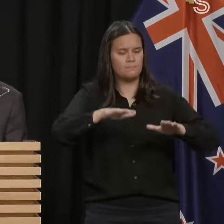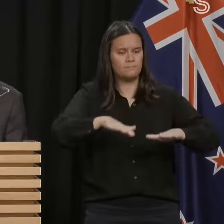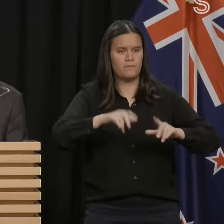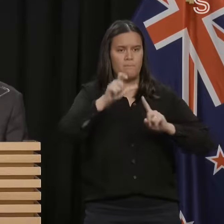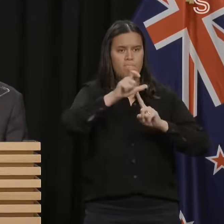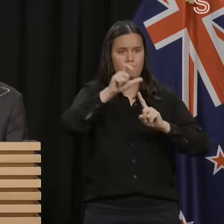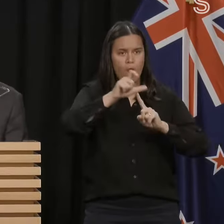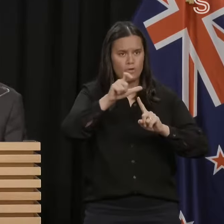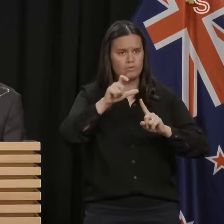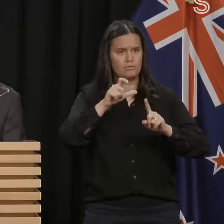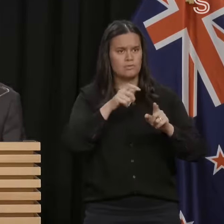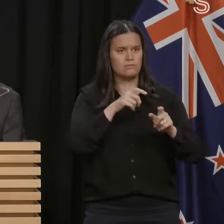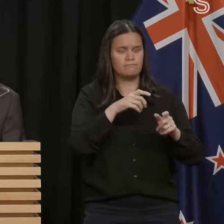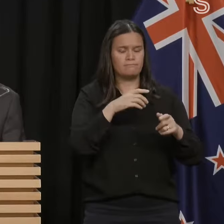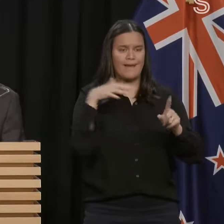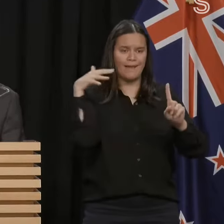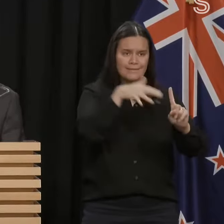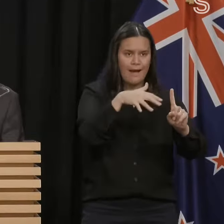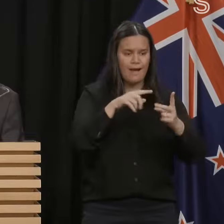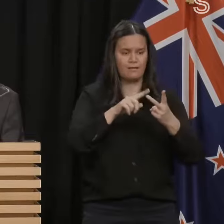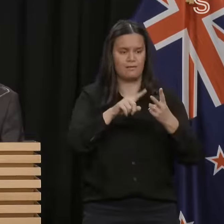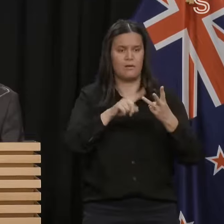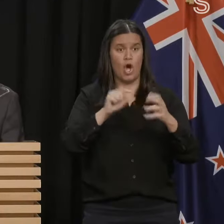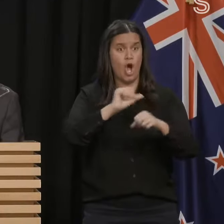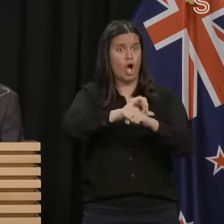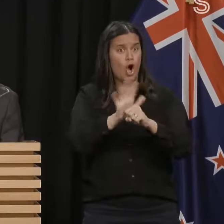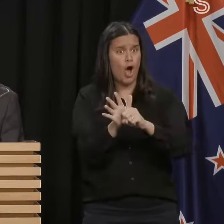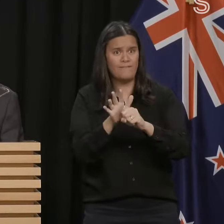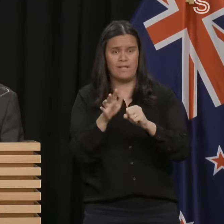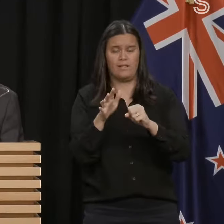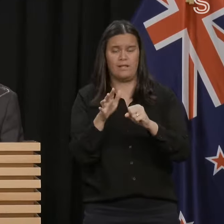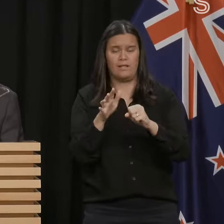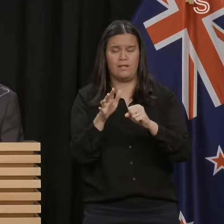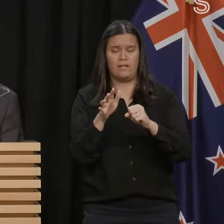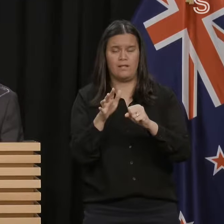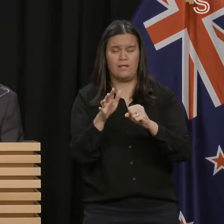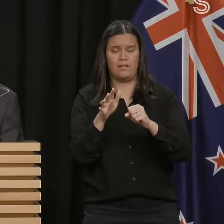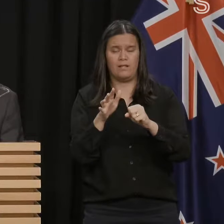The pandemic alone, I think, would be one of the biggest challenges any New Zealand Prime